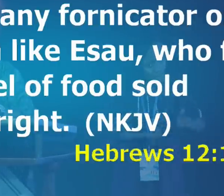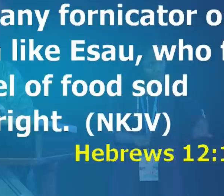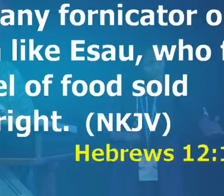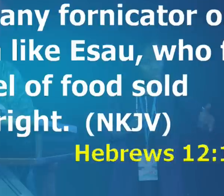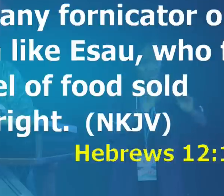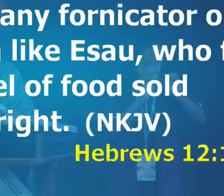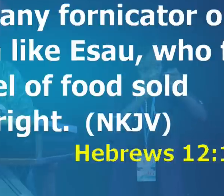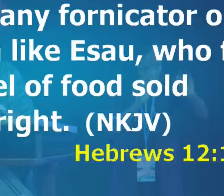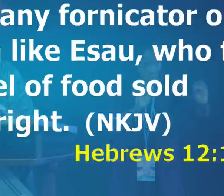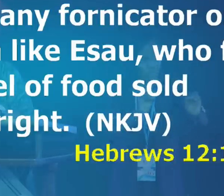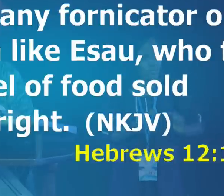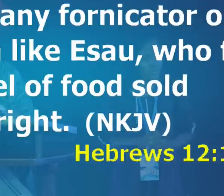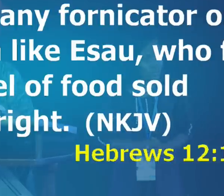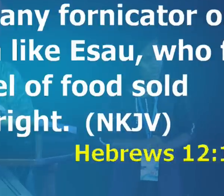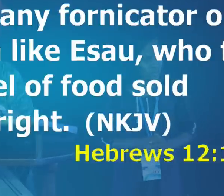to pursue peace.